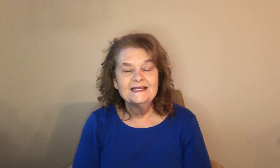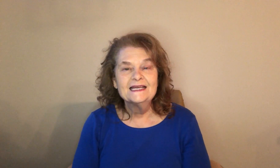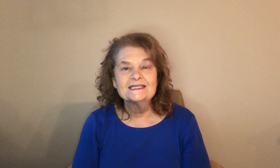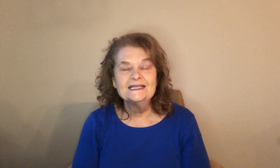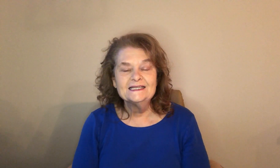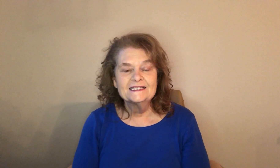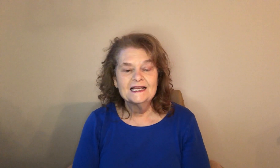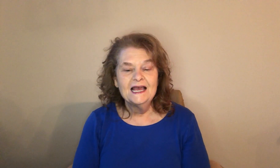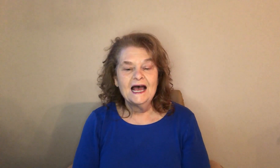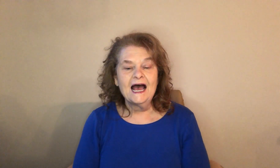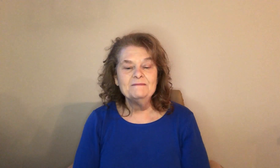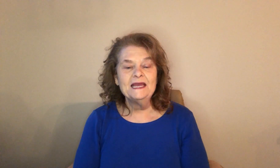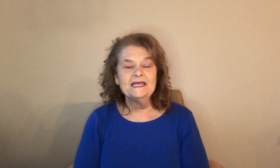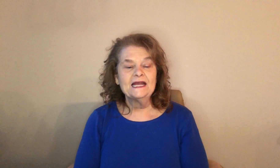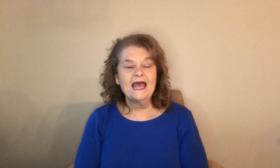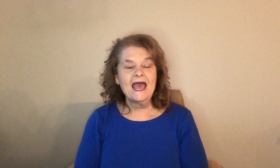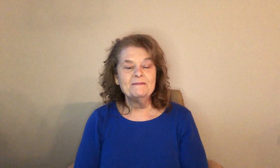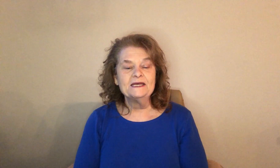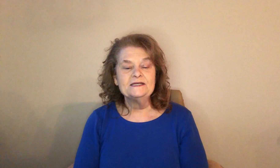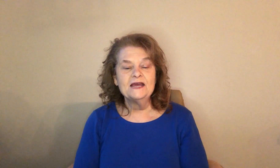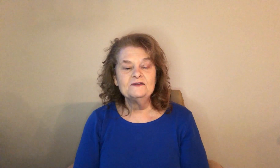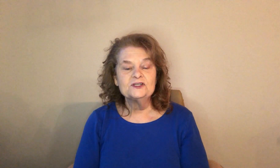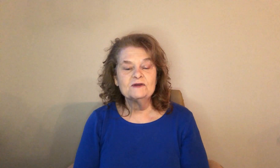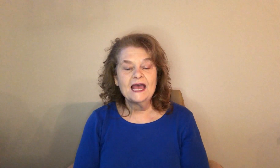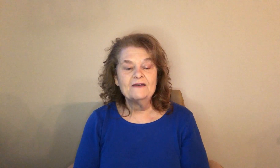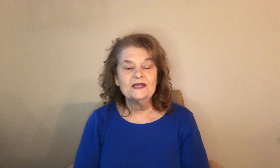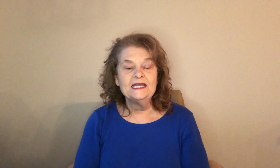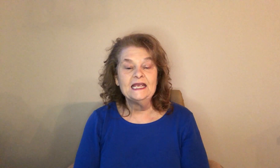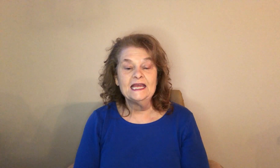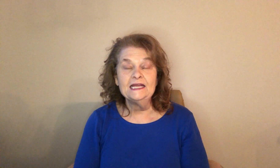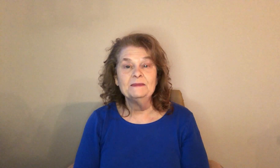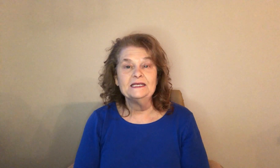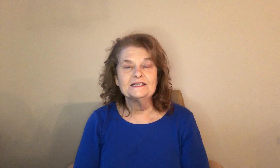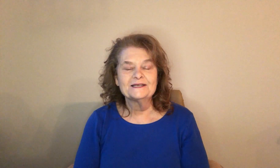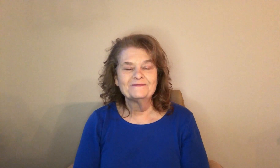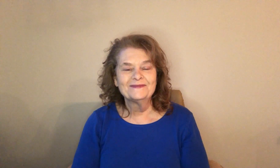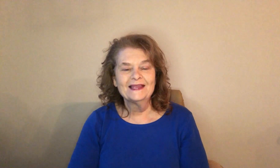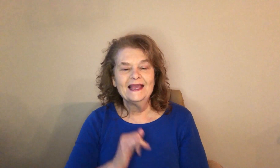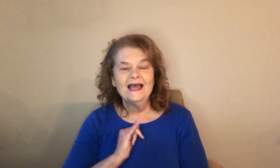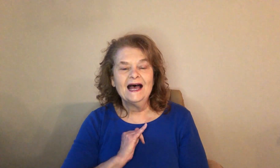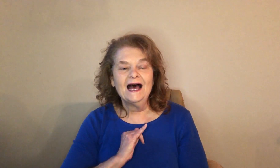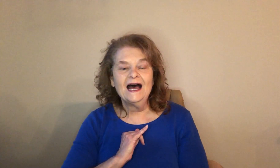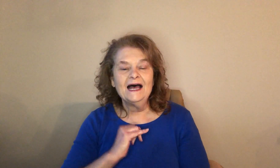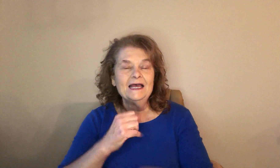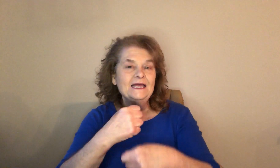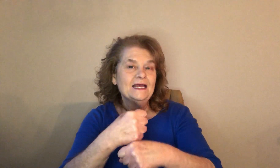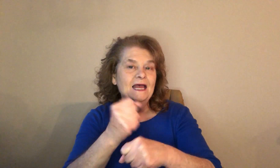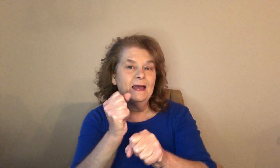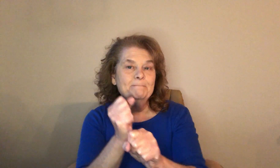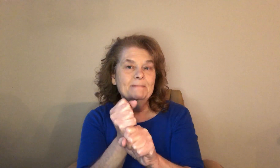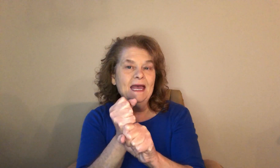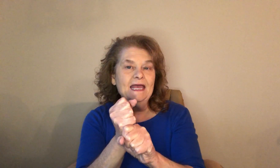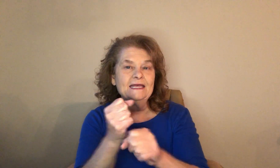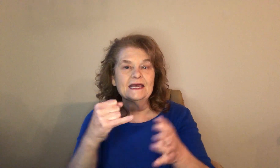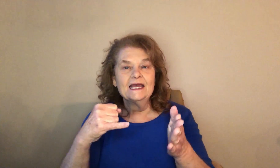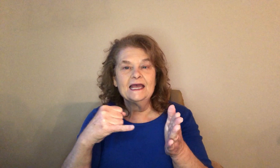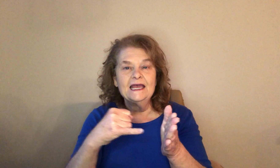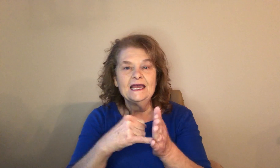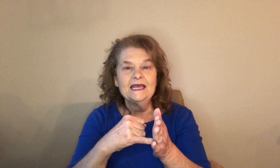Next sentence. I make it a habit never to have any enemies. I make